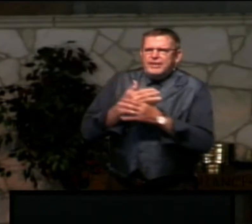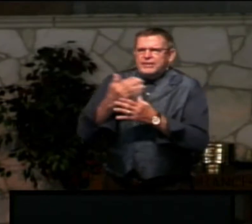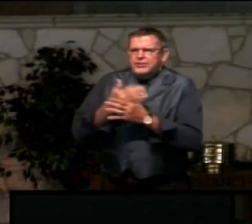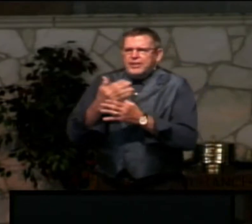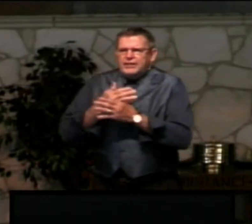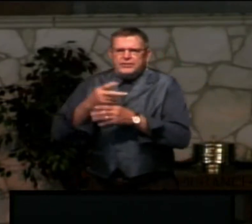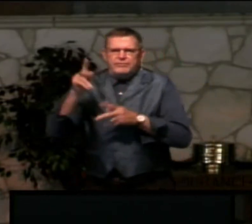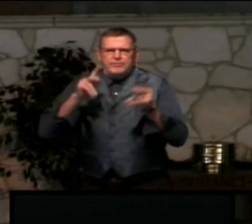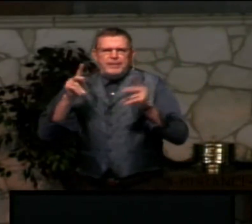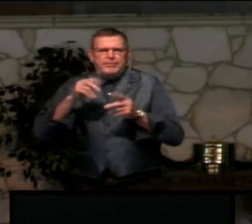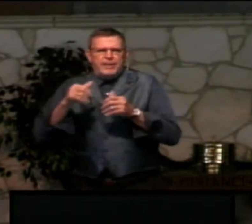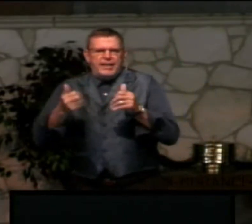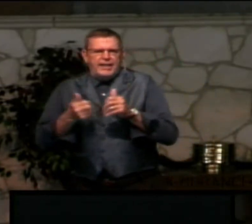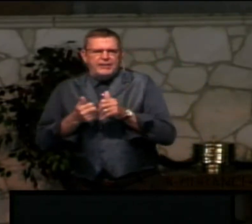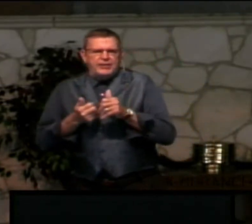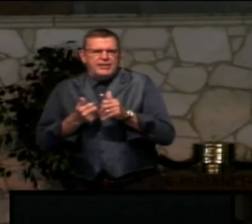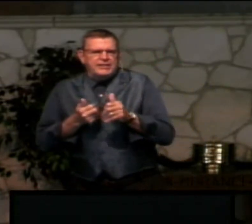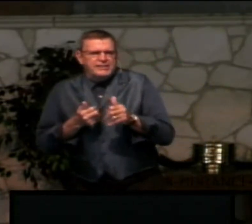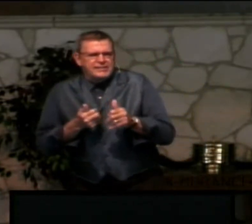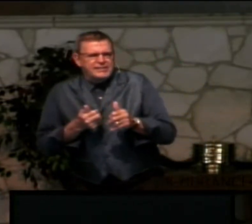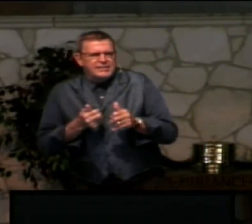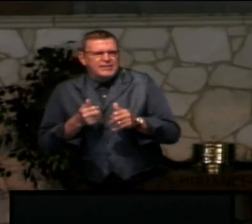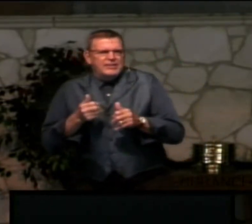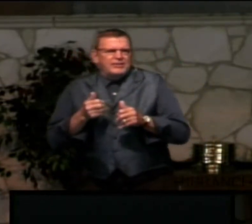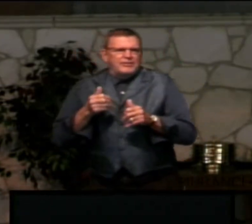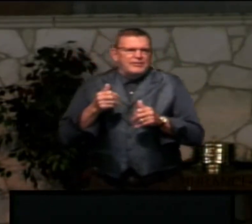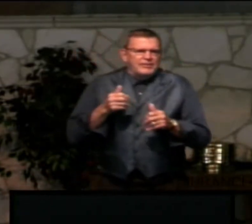It's a big distraction for the people behind you.